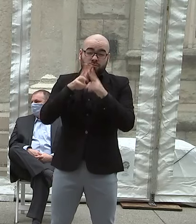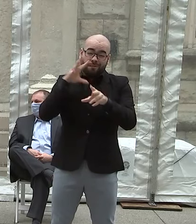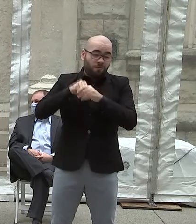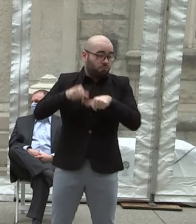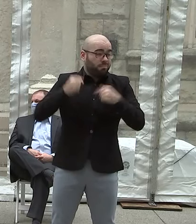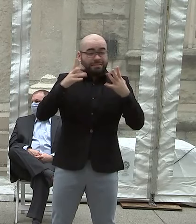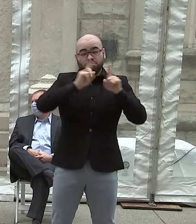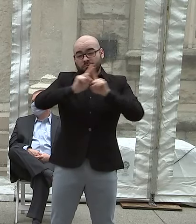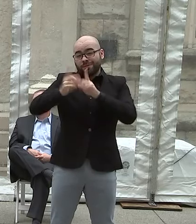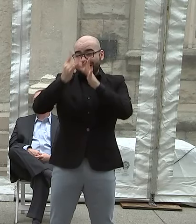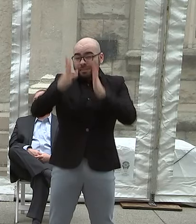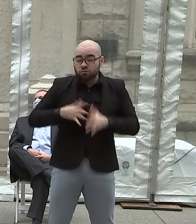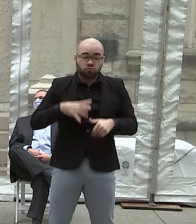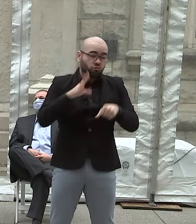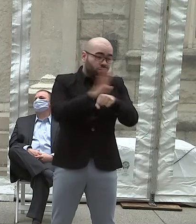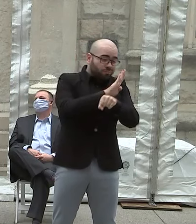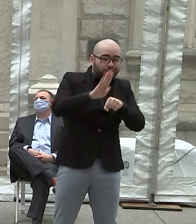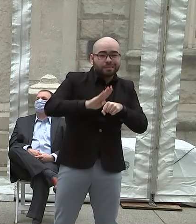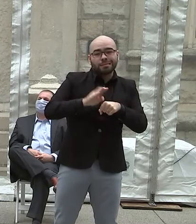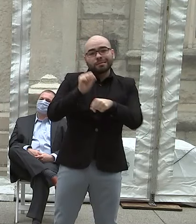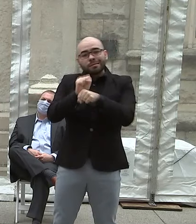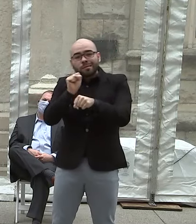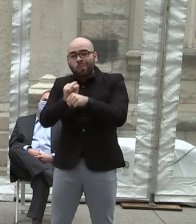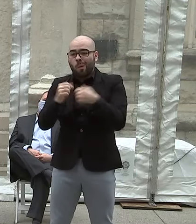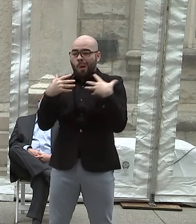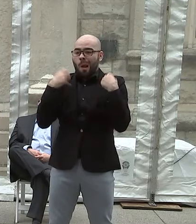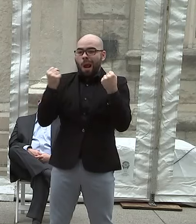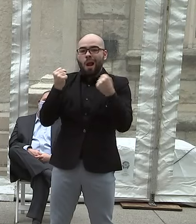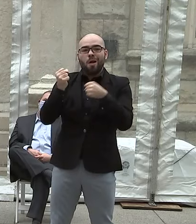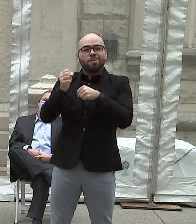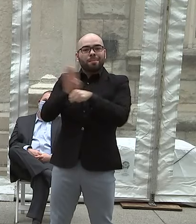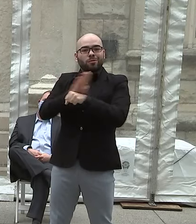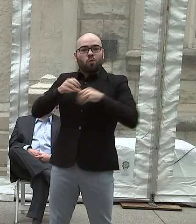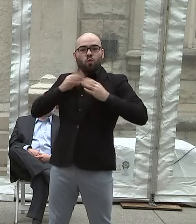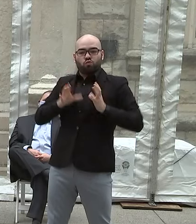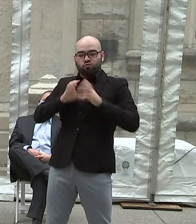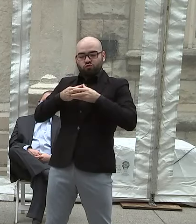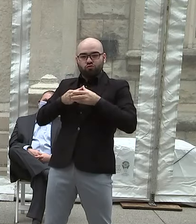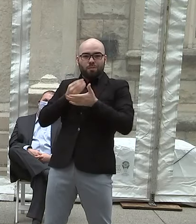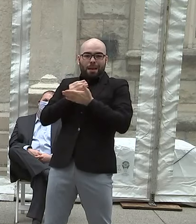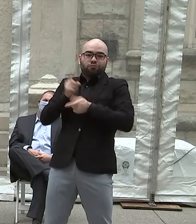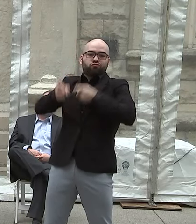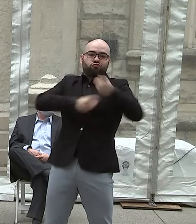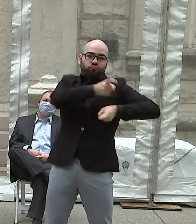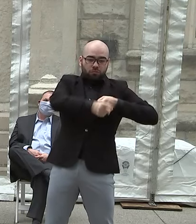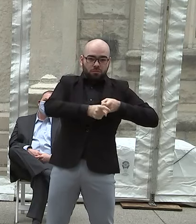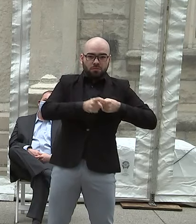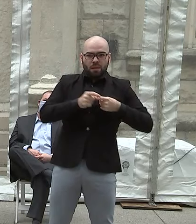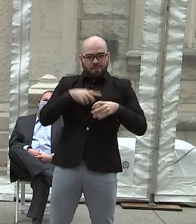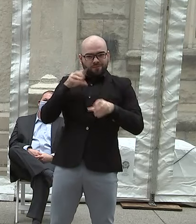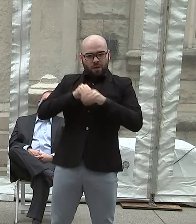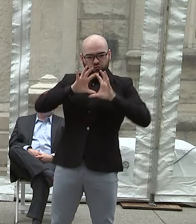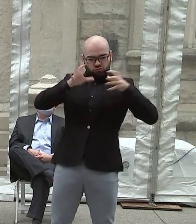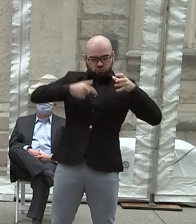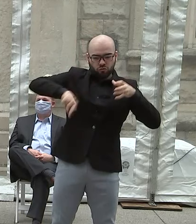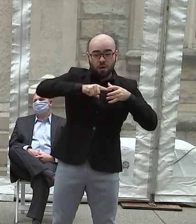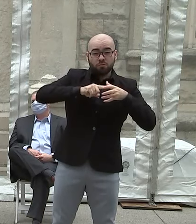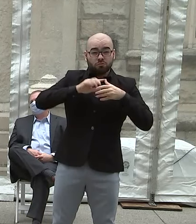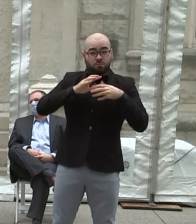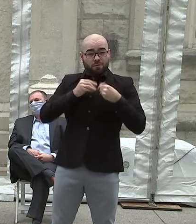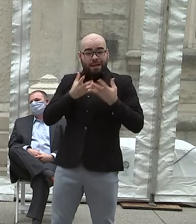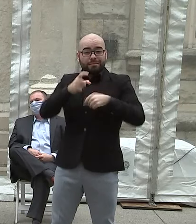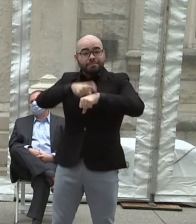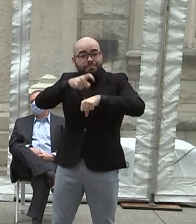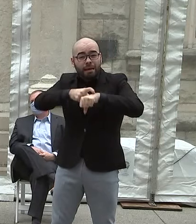in business, labor, health, and philanthropy who are stepping up, committing their time and talent to this effort. The city